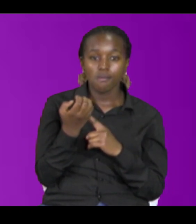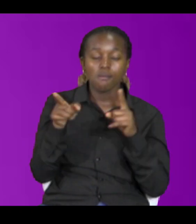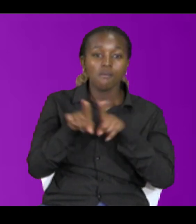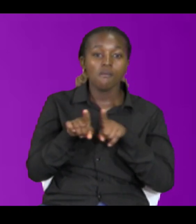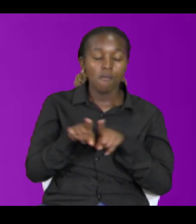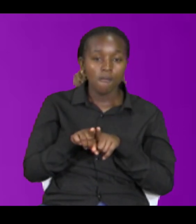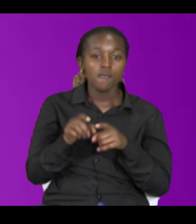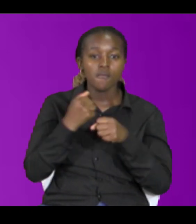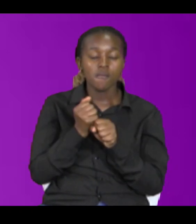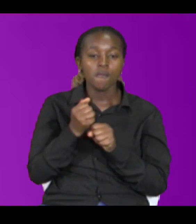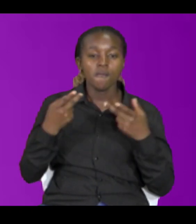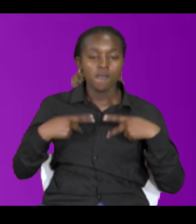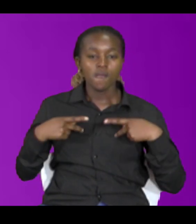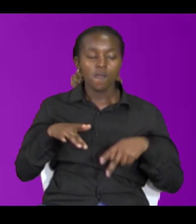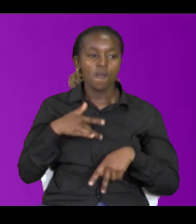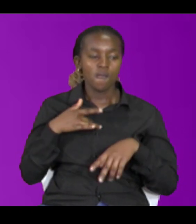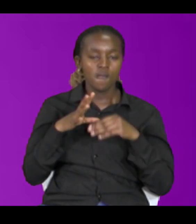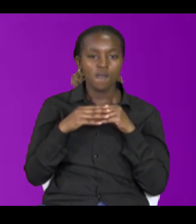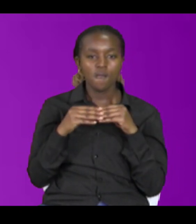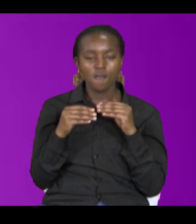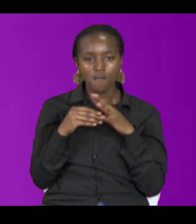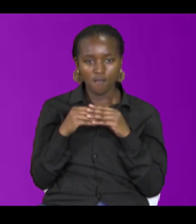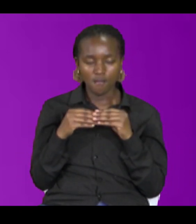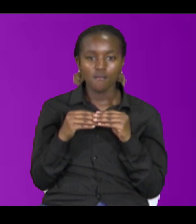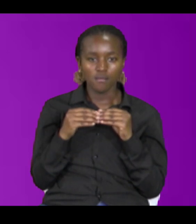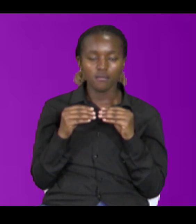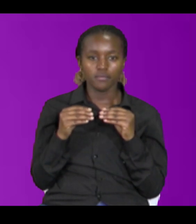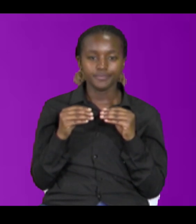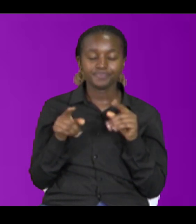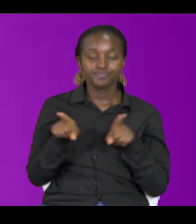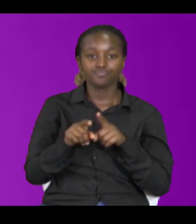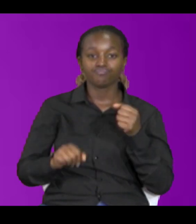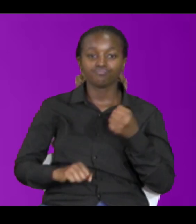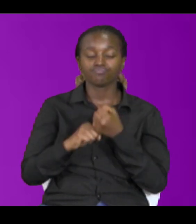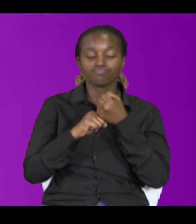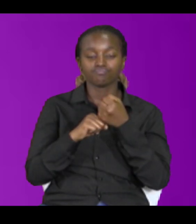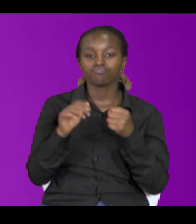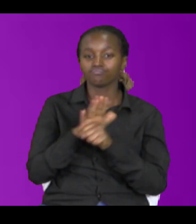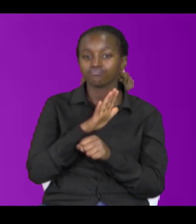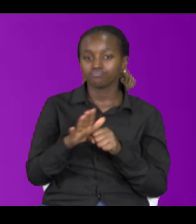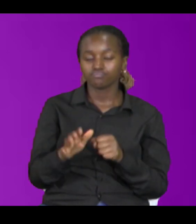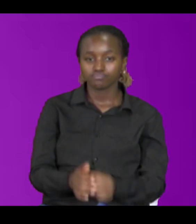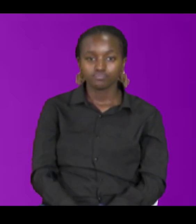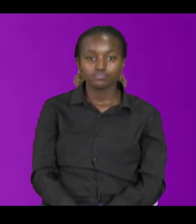they feel comfortable and supported.